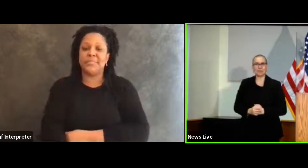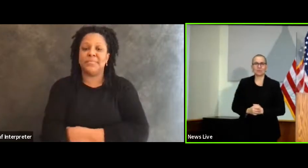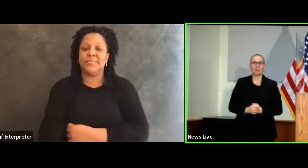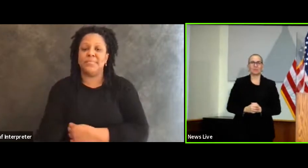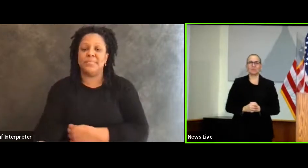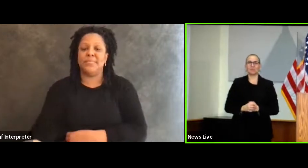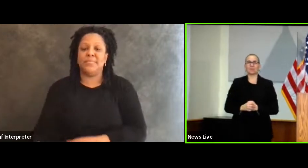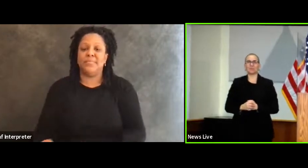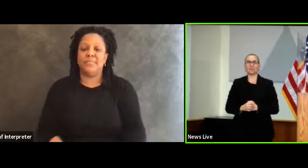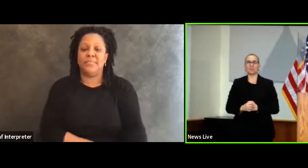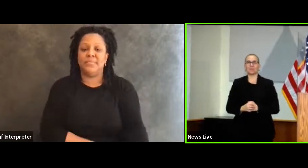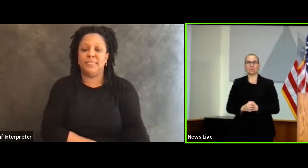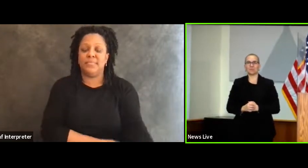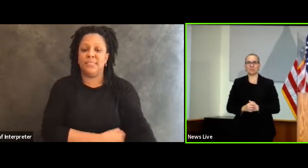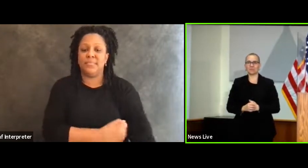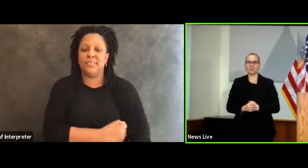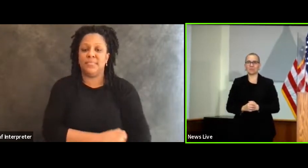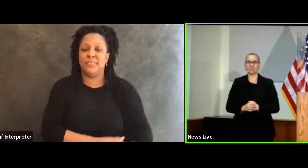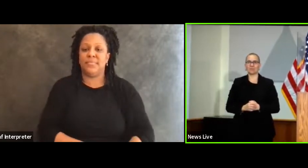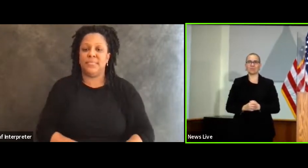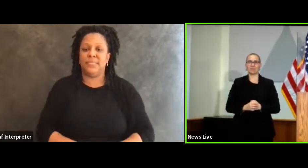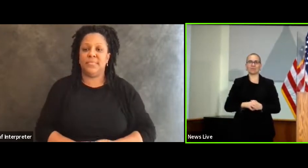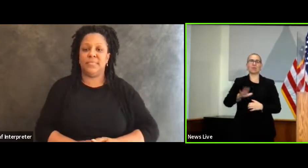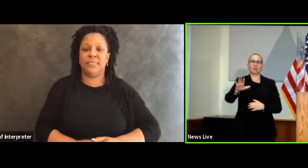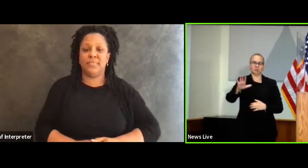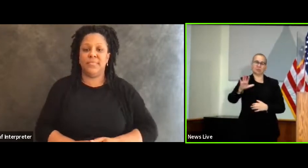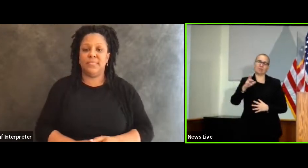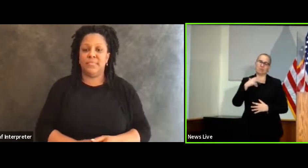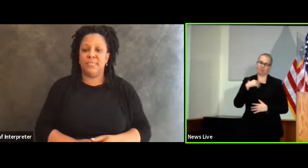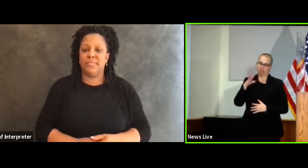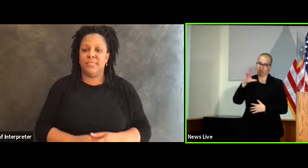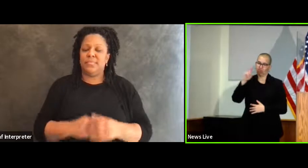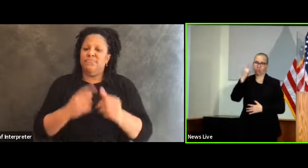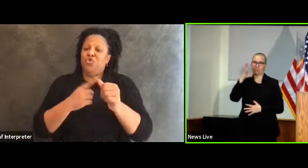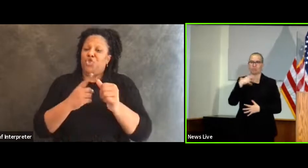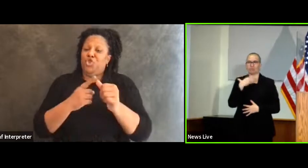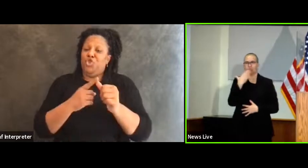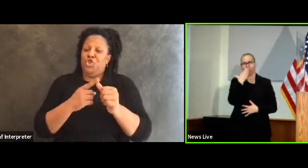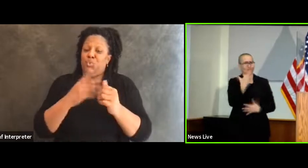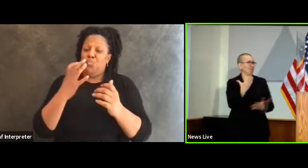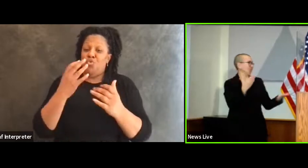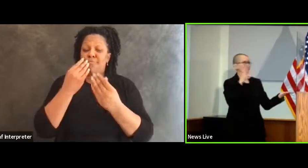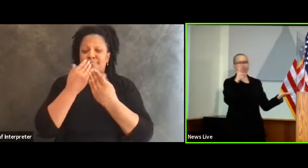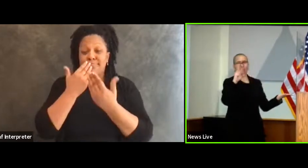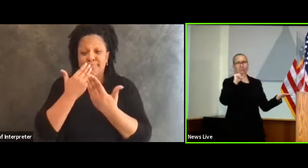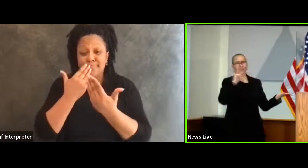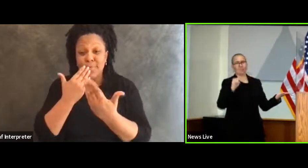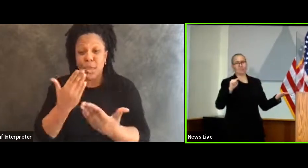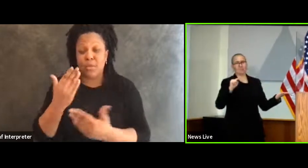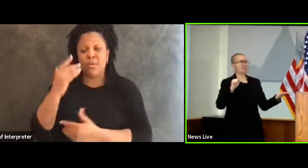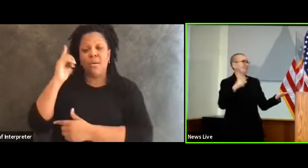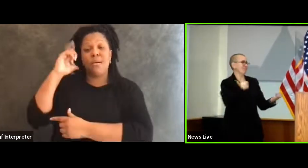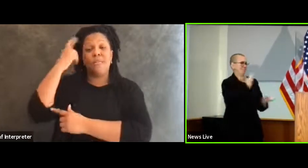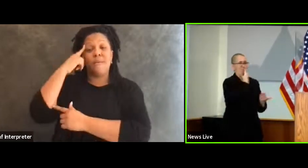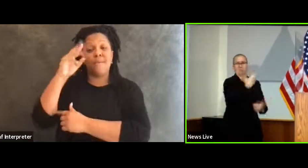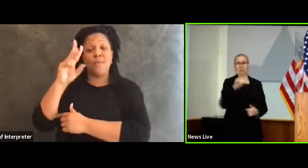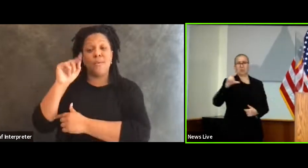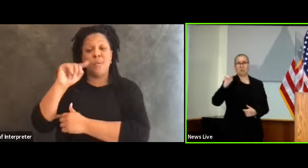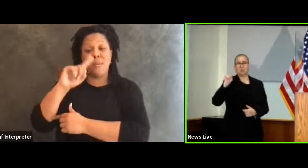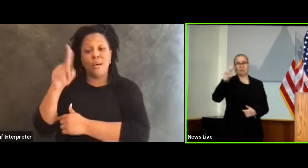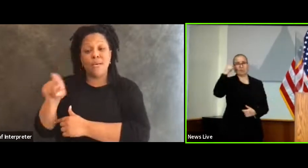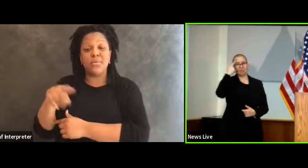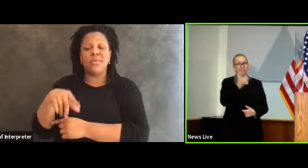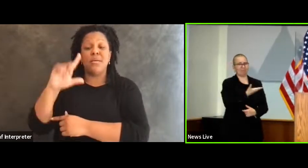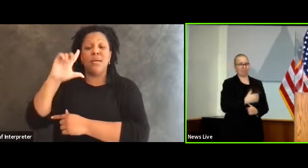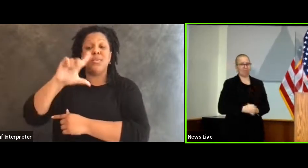You know, it's always, first of all, I want to say thank you to Governor Walz and the Lieutenant Governor. And I want to say thank